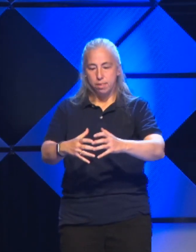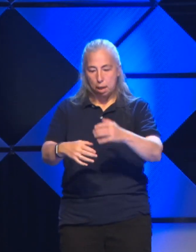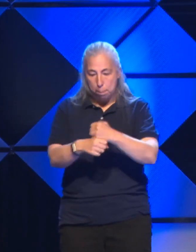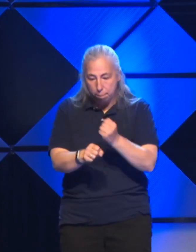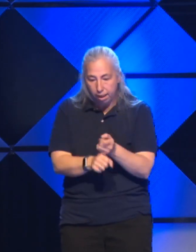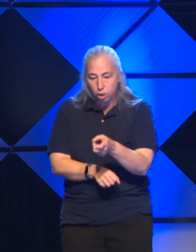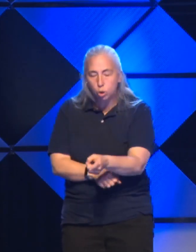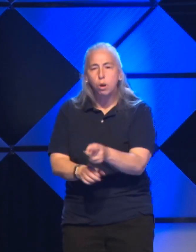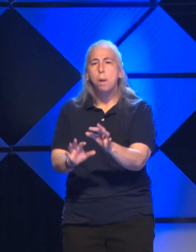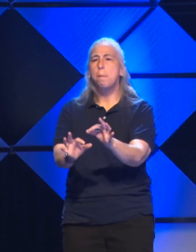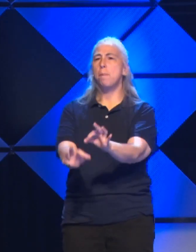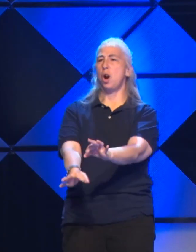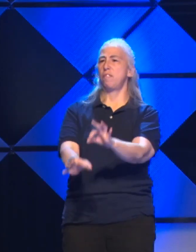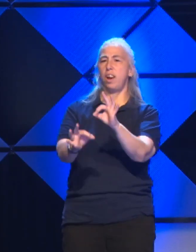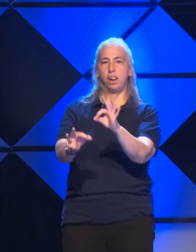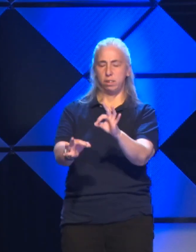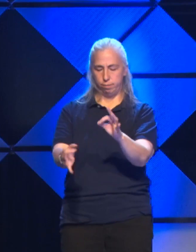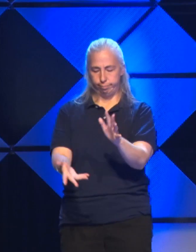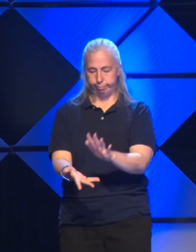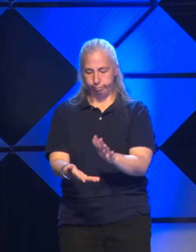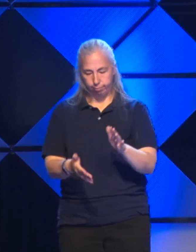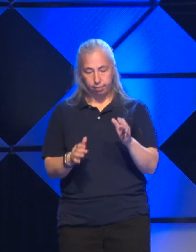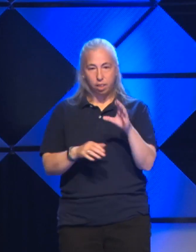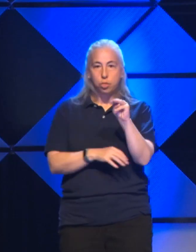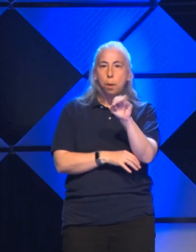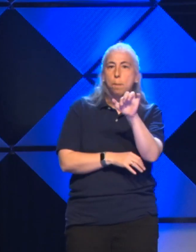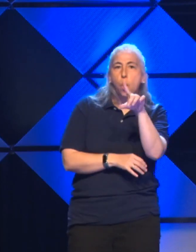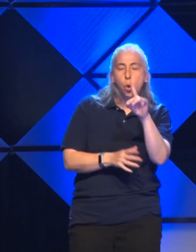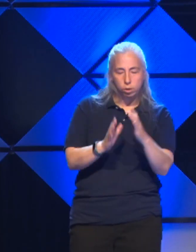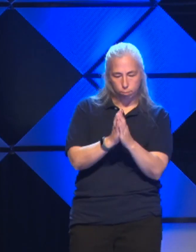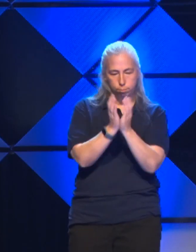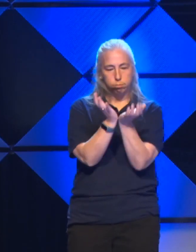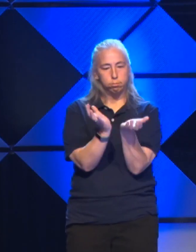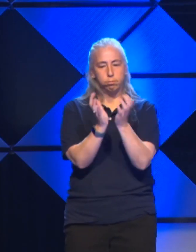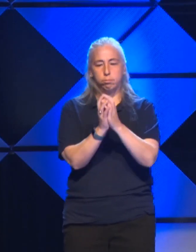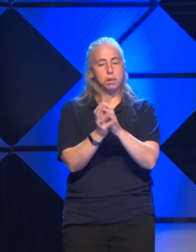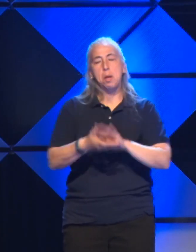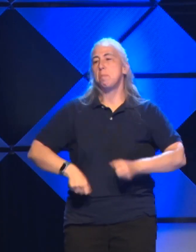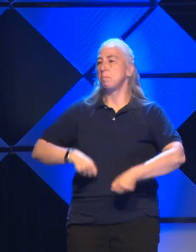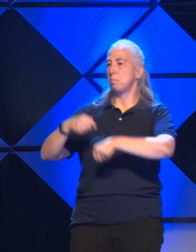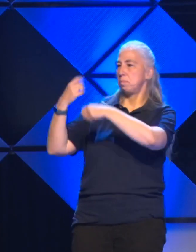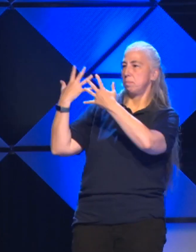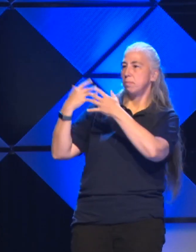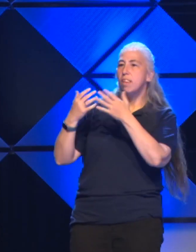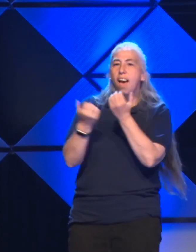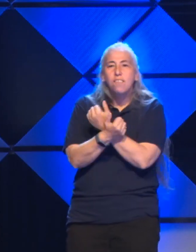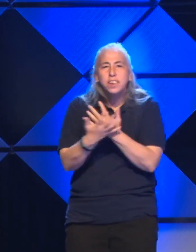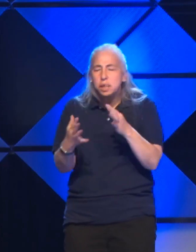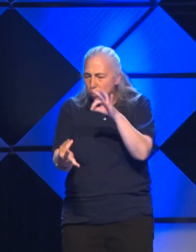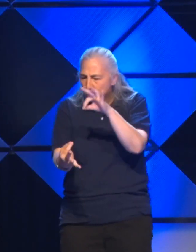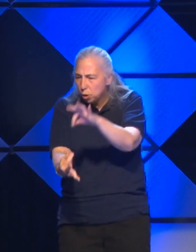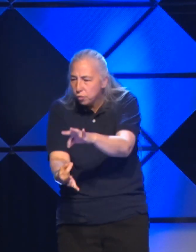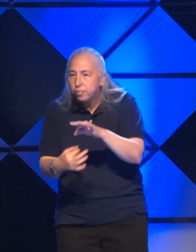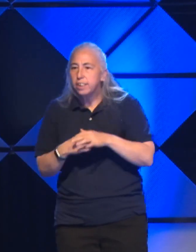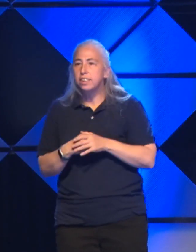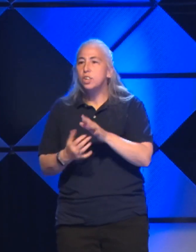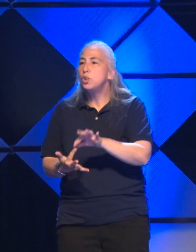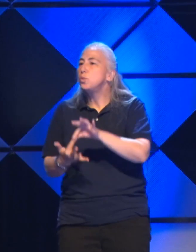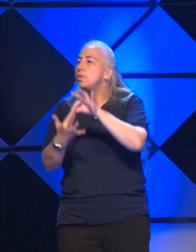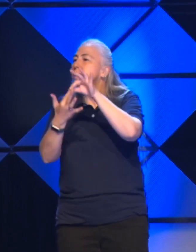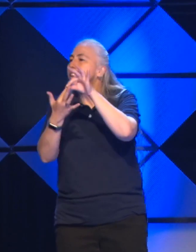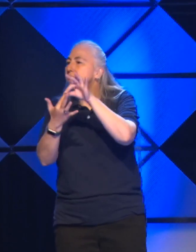You are unique. There is no one like you in the world. Your fingerprint is unique. Everything, the way you experience reality, it's